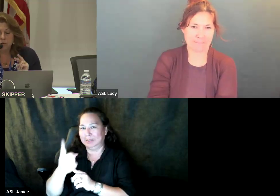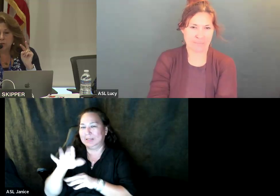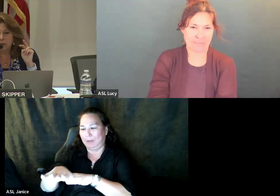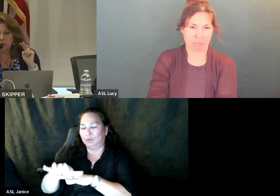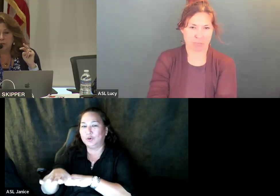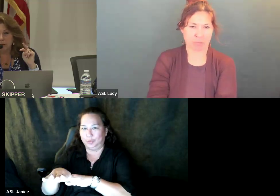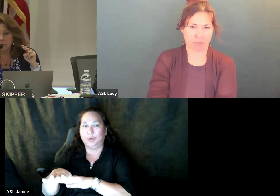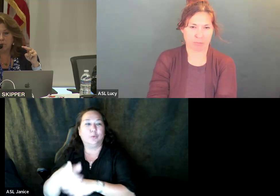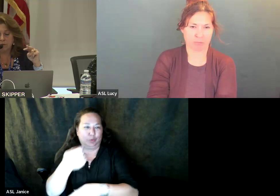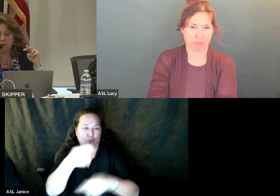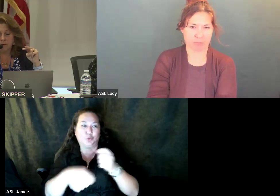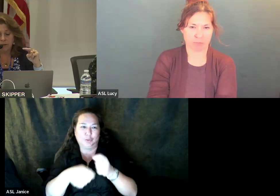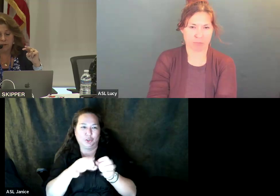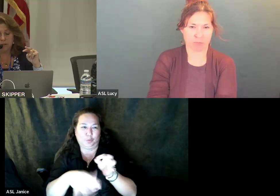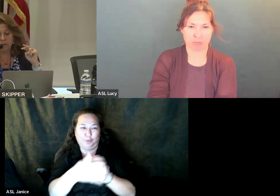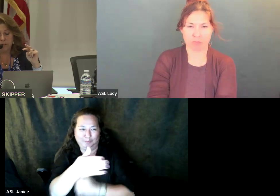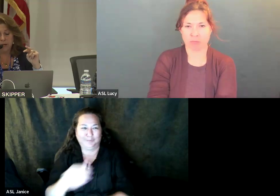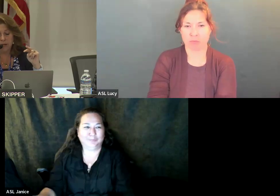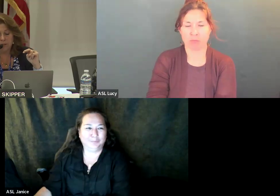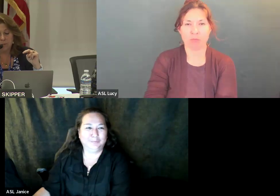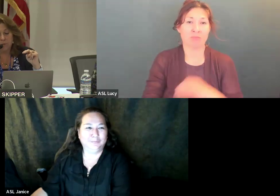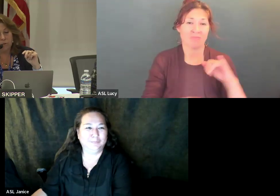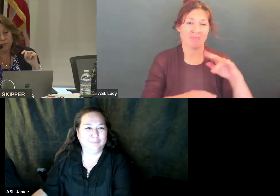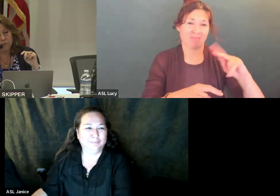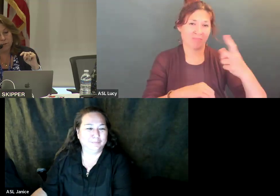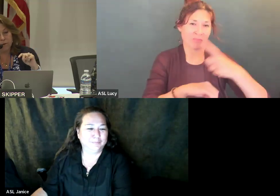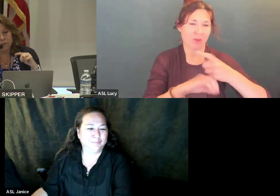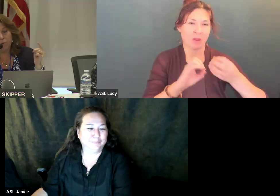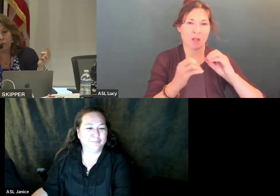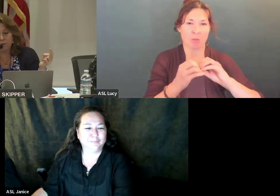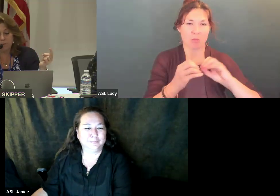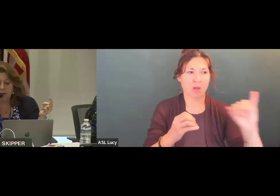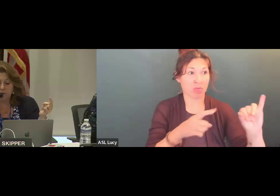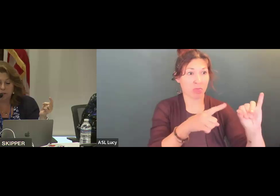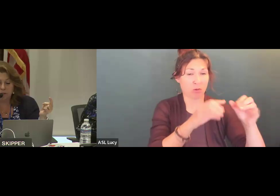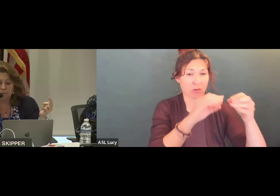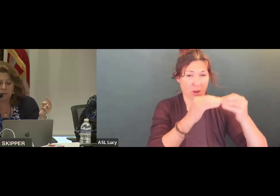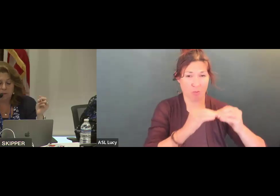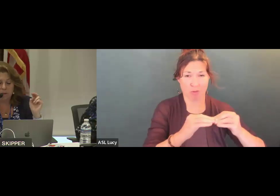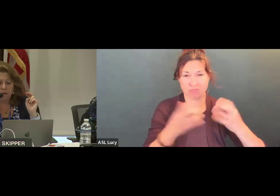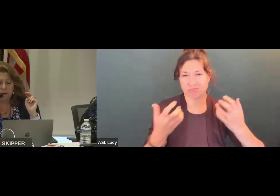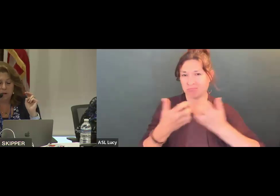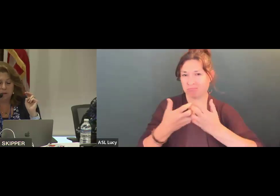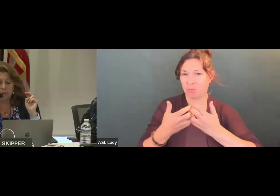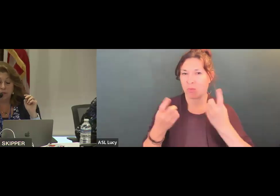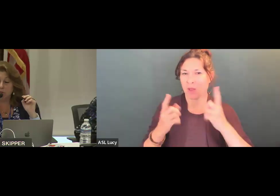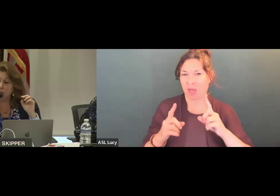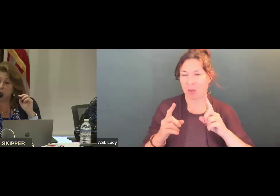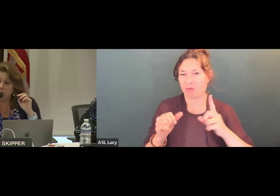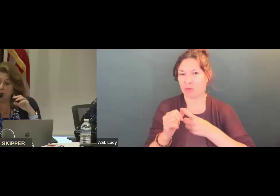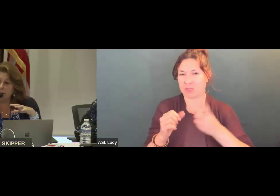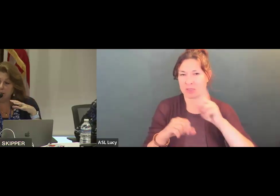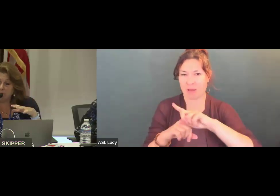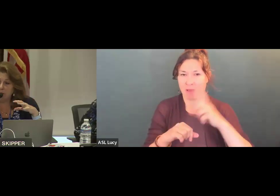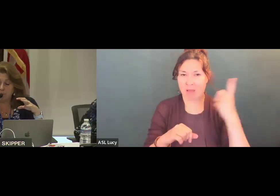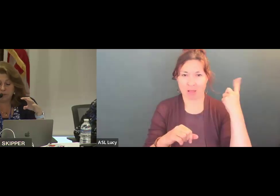These day two numbers, they're very closely aligned to the performance we saw in day one of last year. And additionally, more